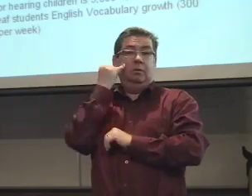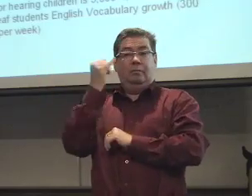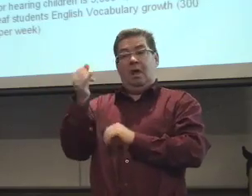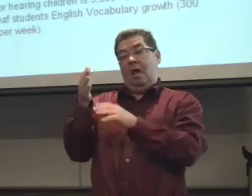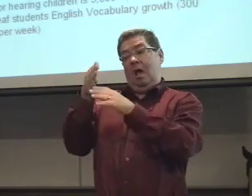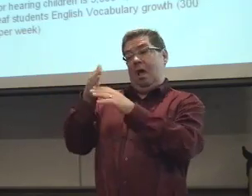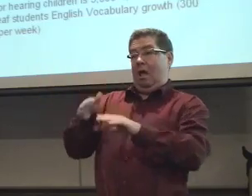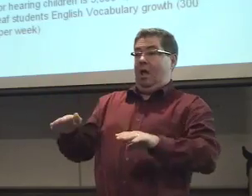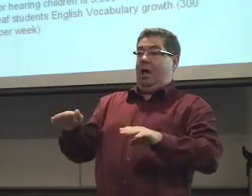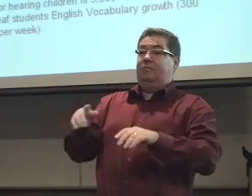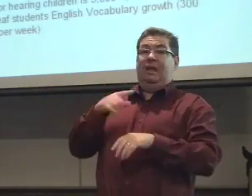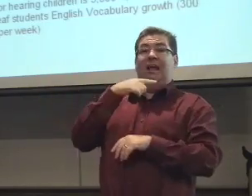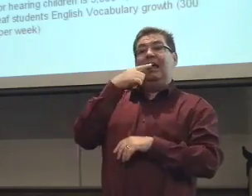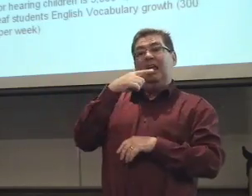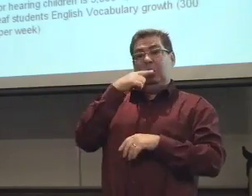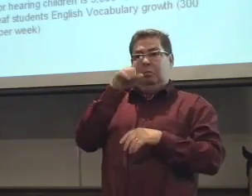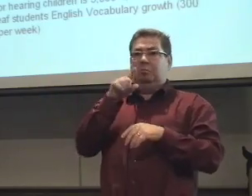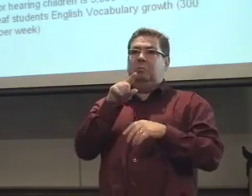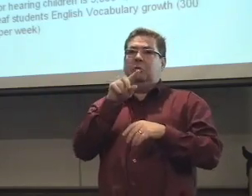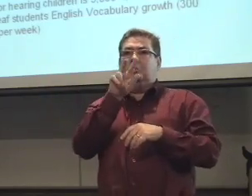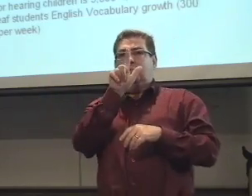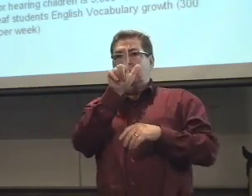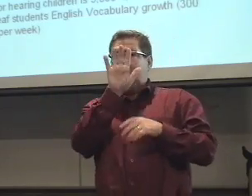6th grade hearing kid can read about 20,000 words.